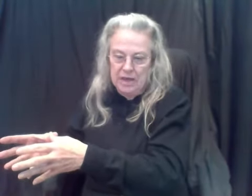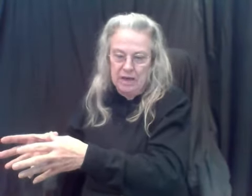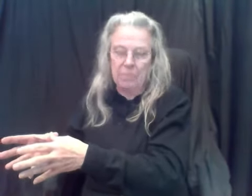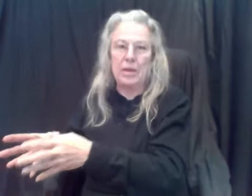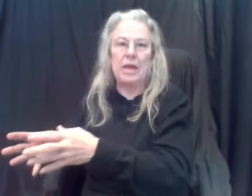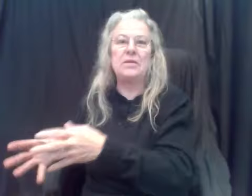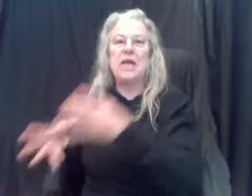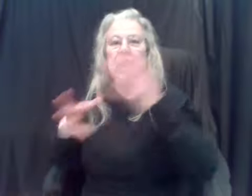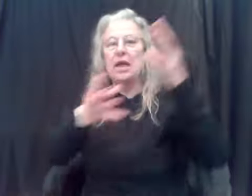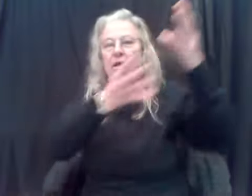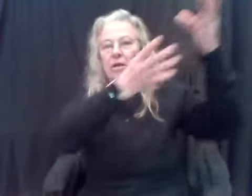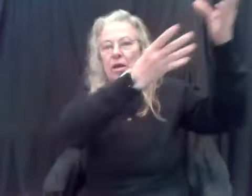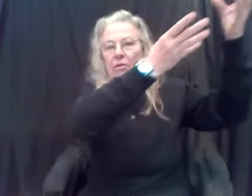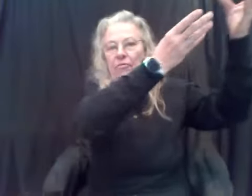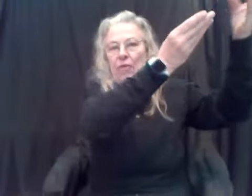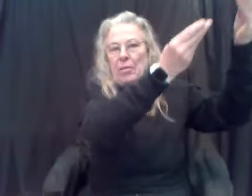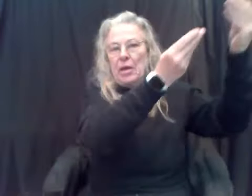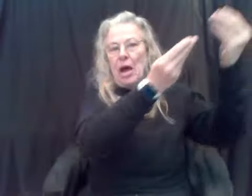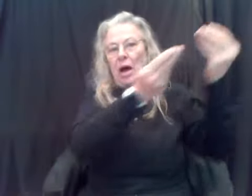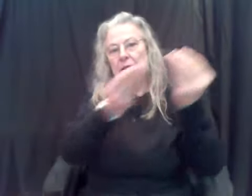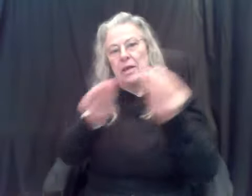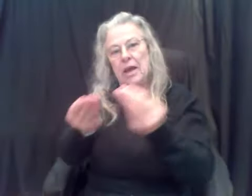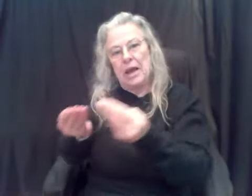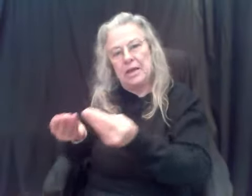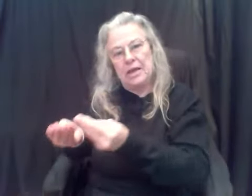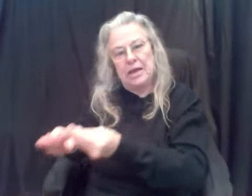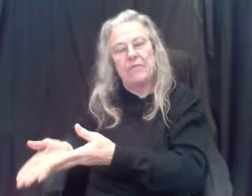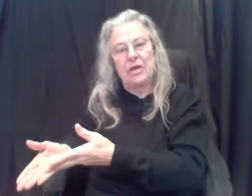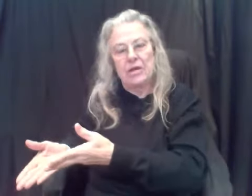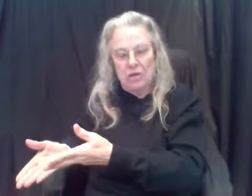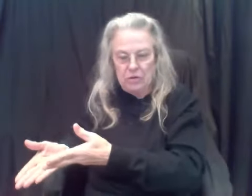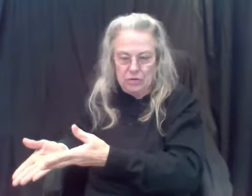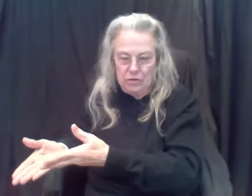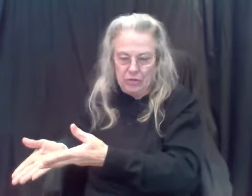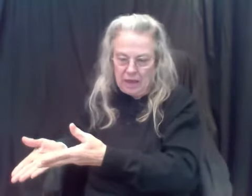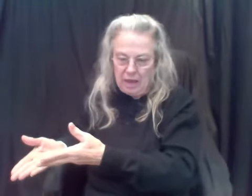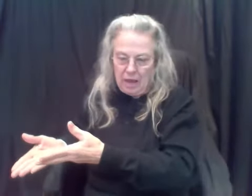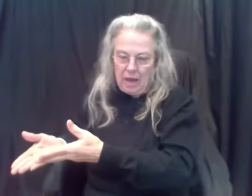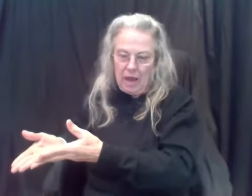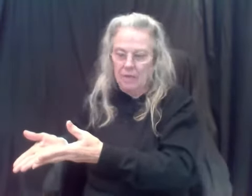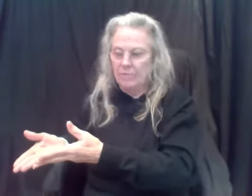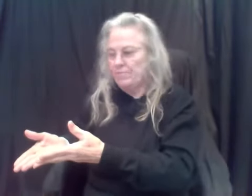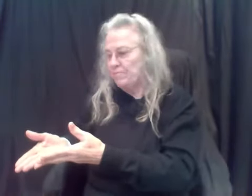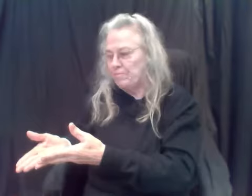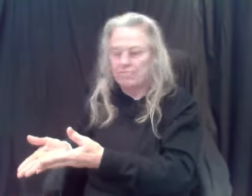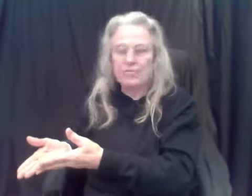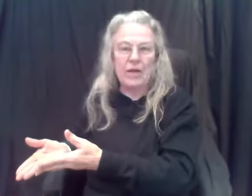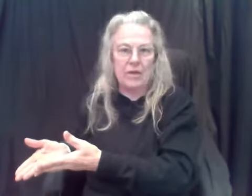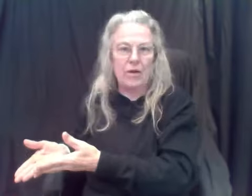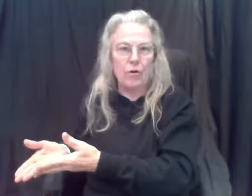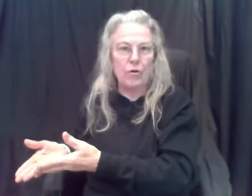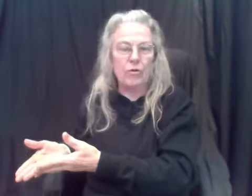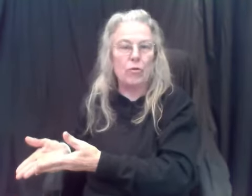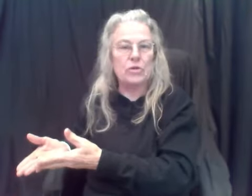me take it from God and give it to the the earth or to the